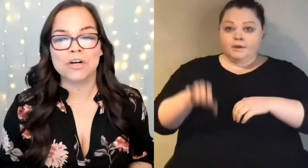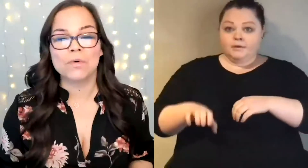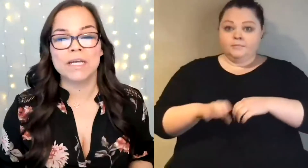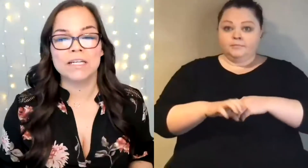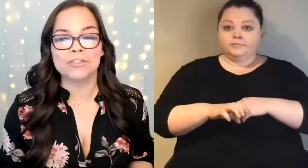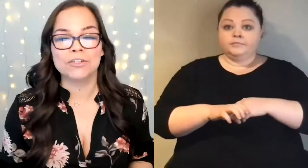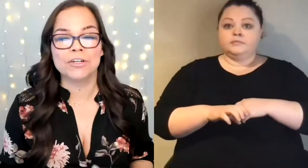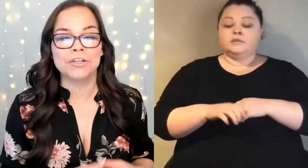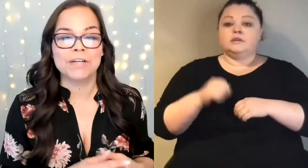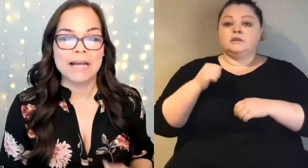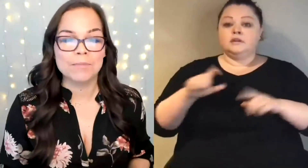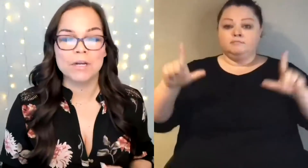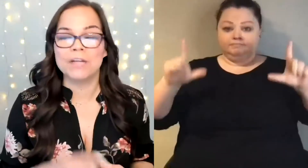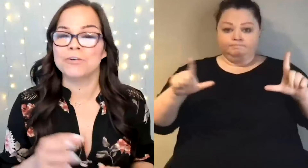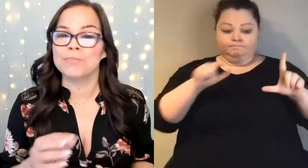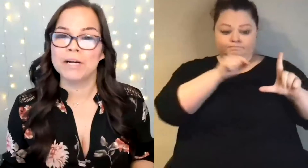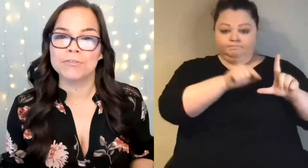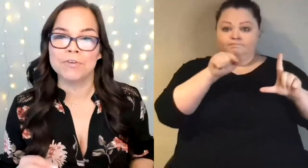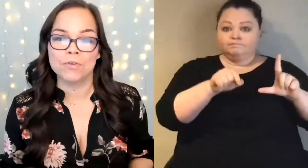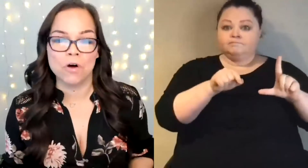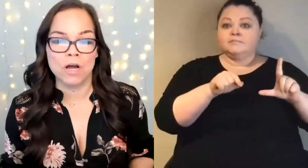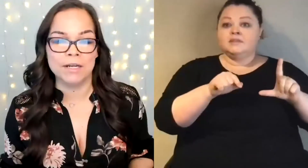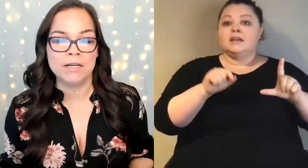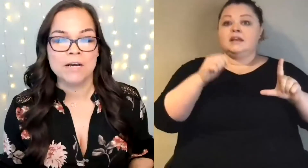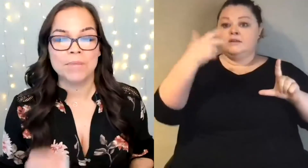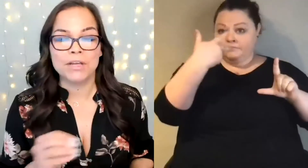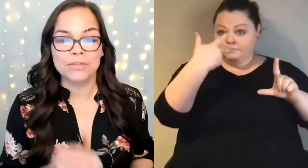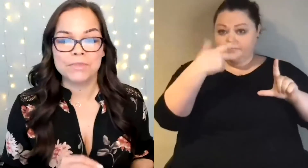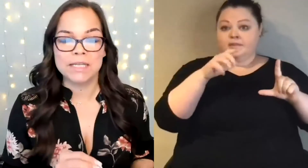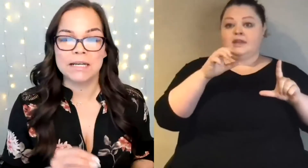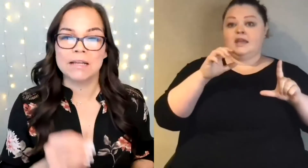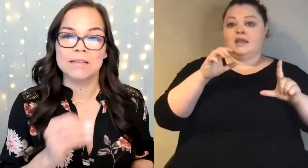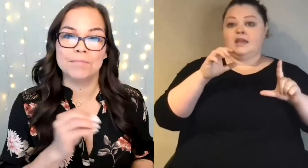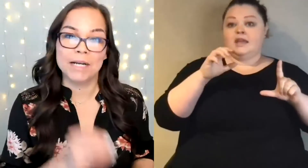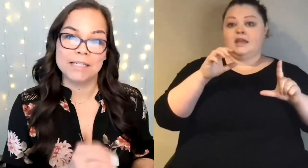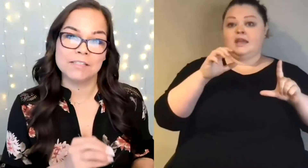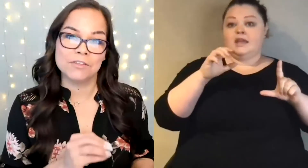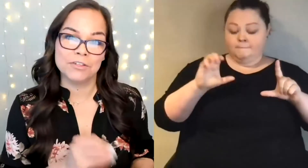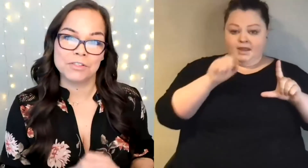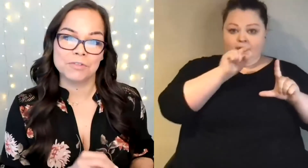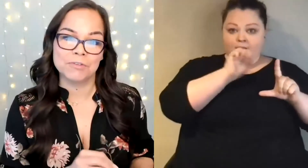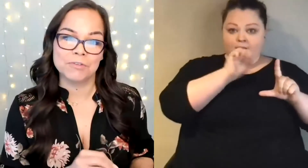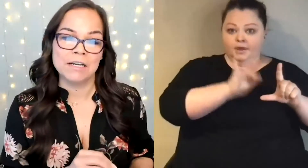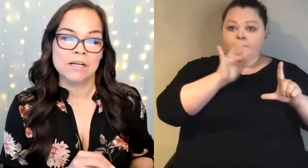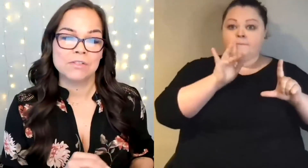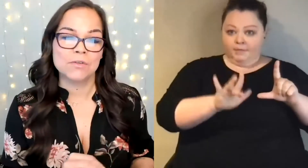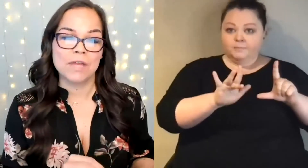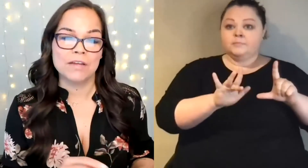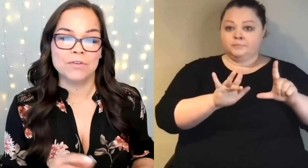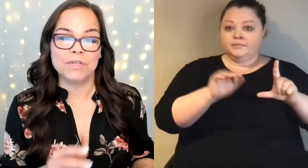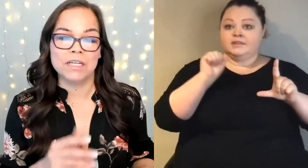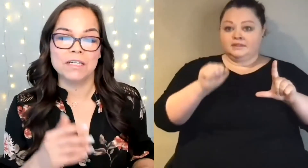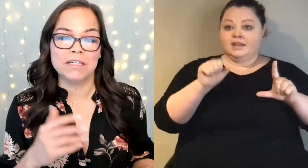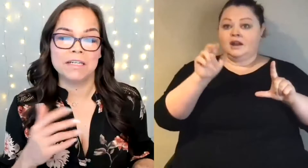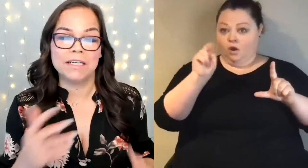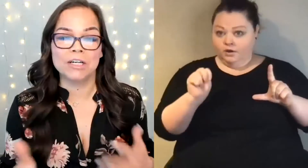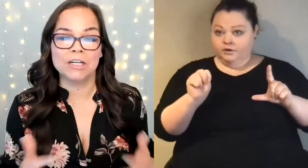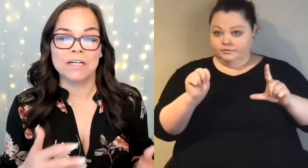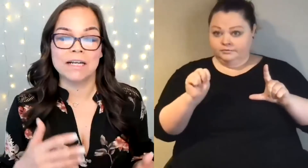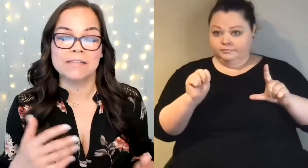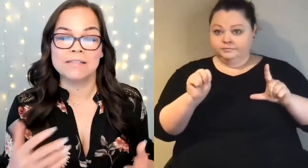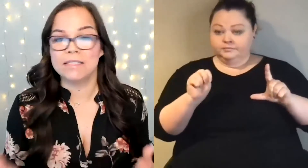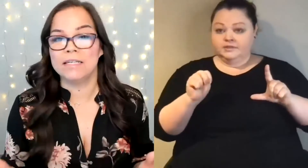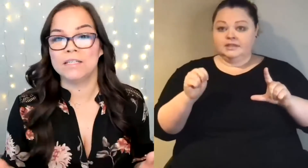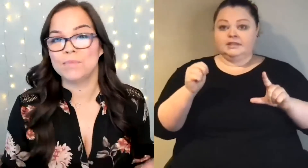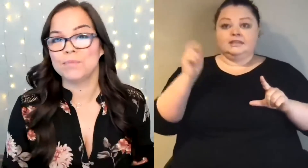need to go in and turn your camera and your microphone on by using the buttons on your screen so that you can